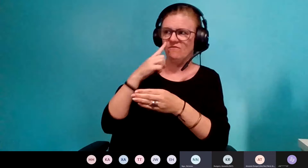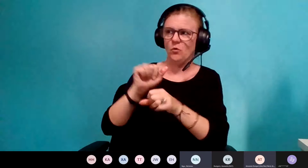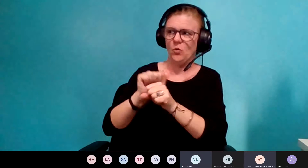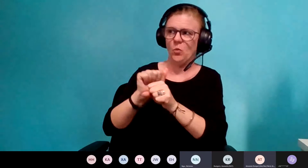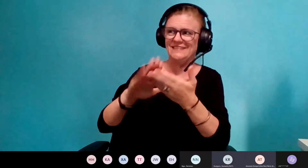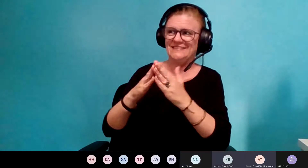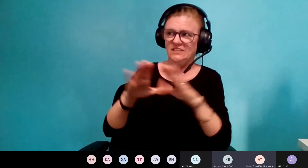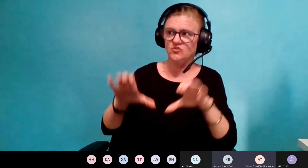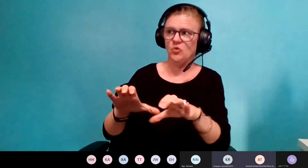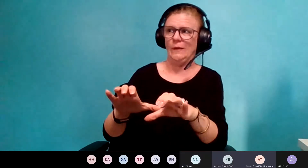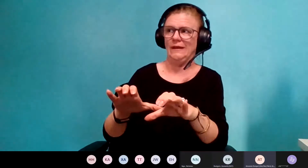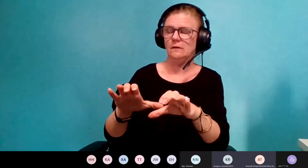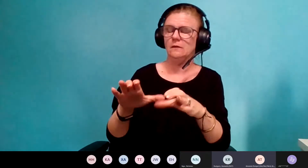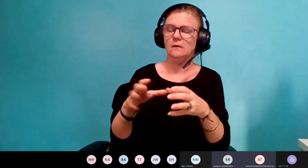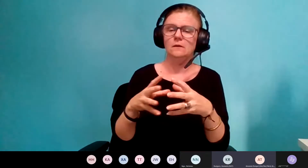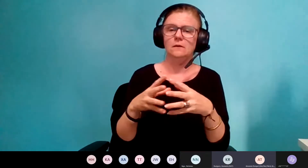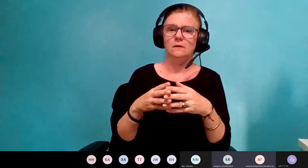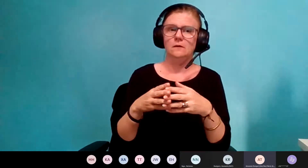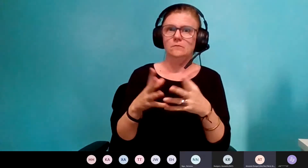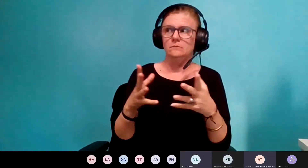city is doing.